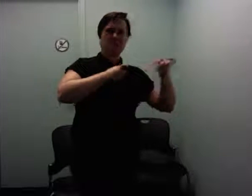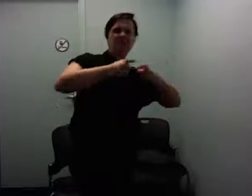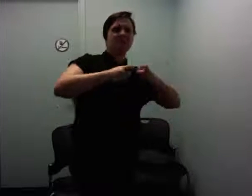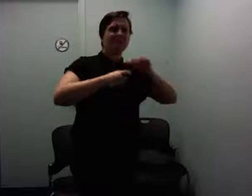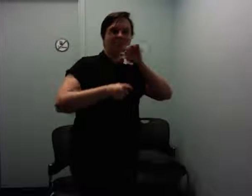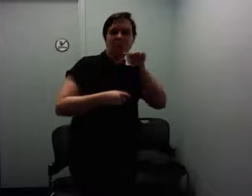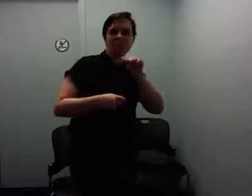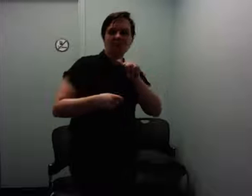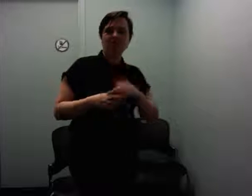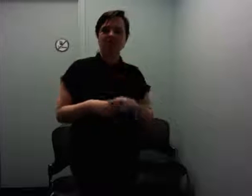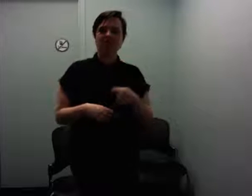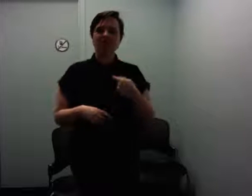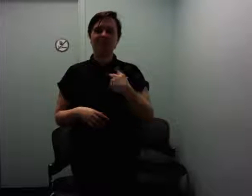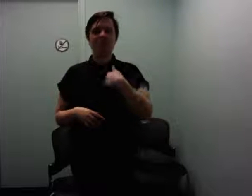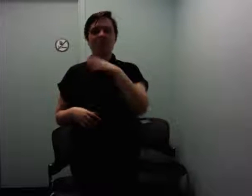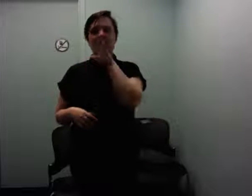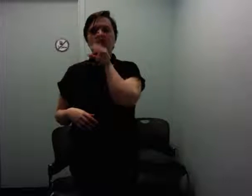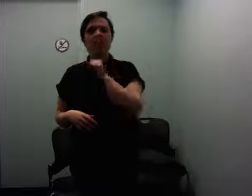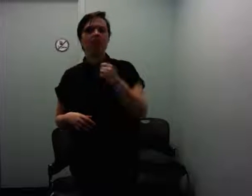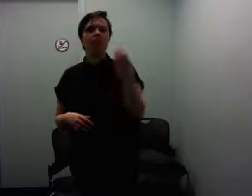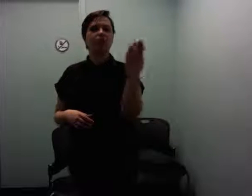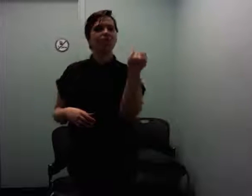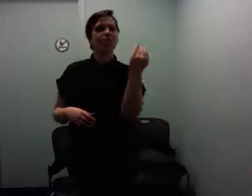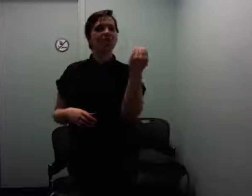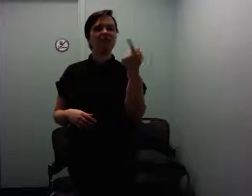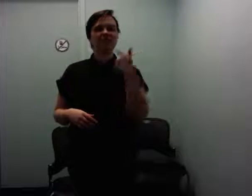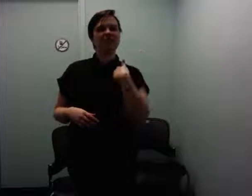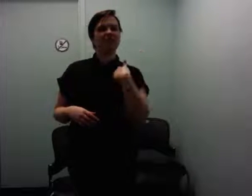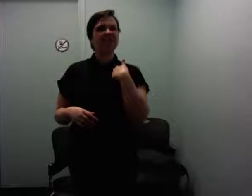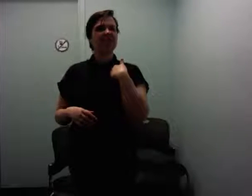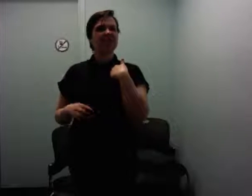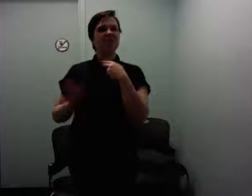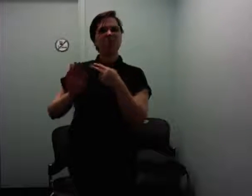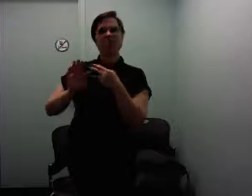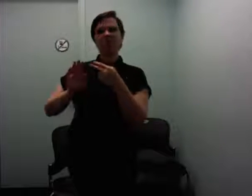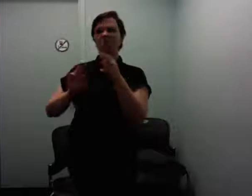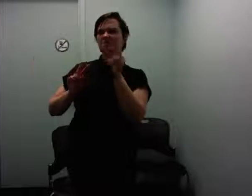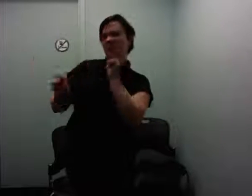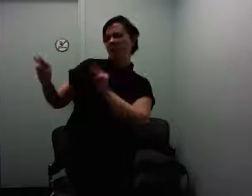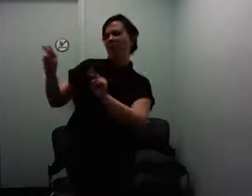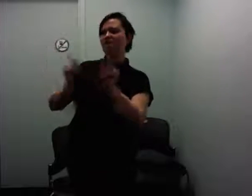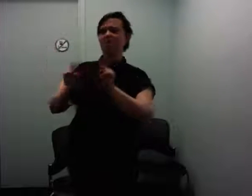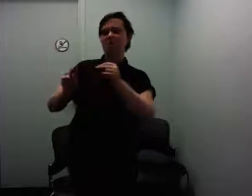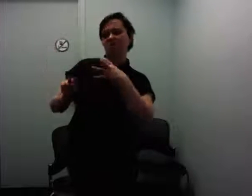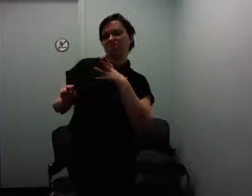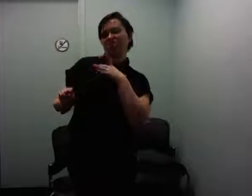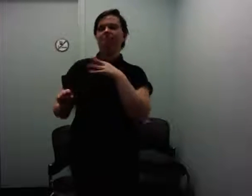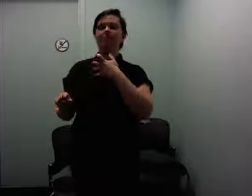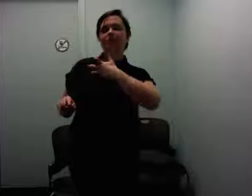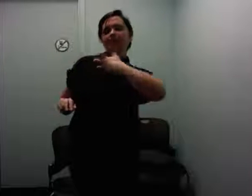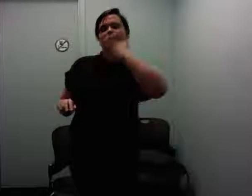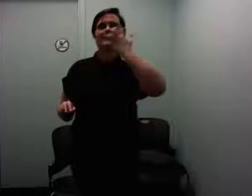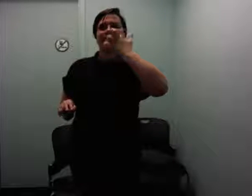When at 15, my girlfriends started dropping out of their beloved sports teams because they didn't want to appear